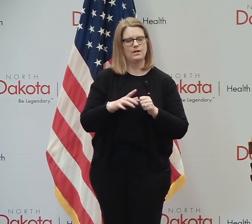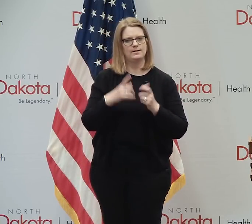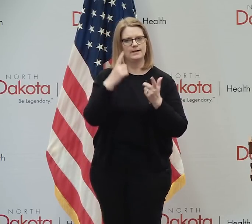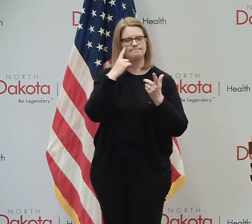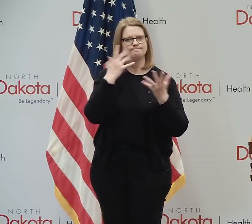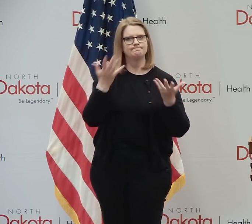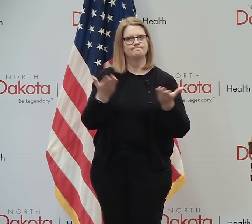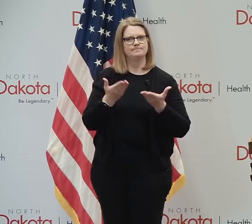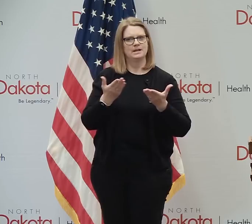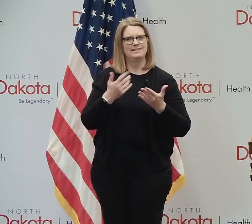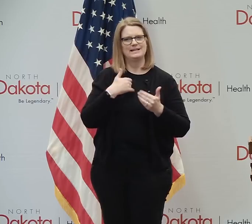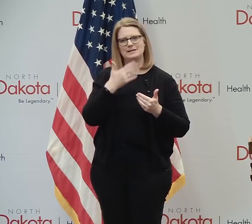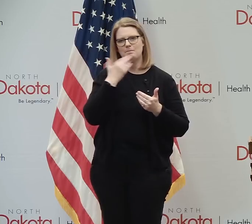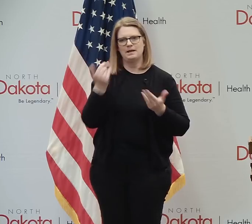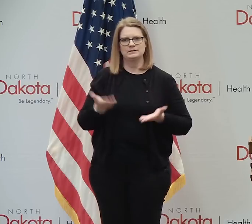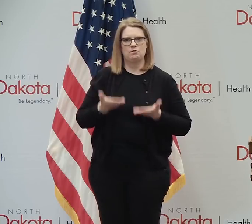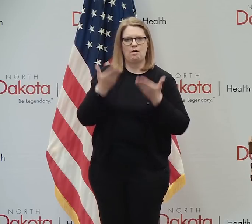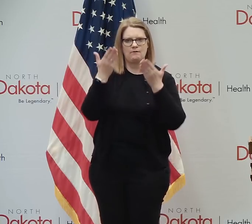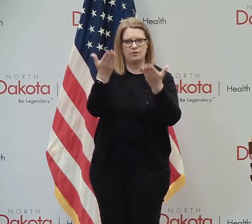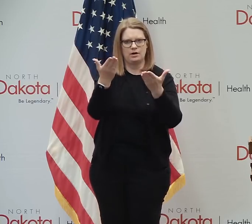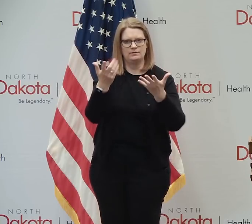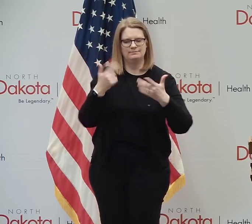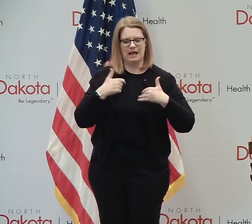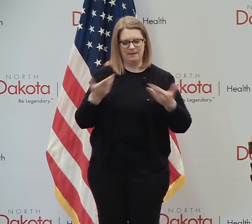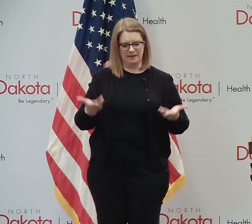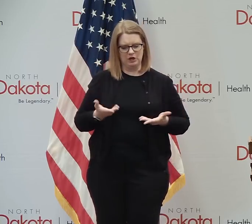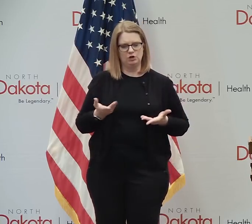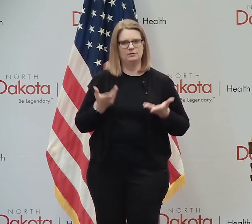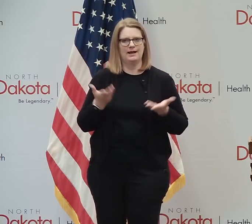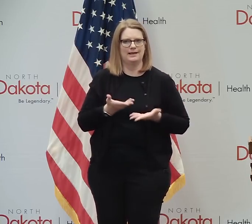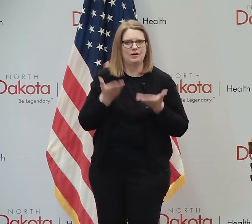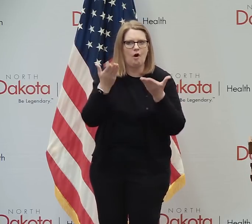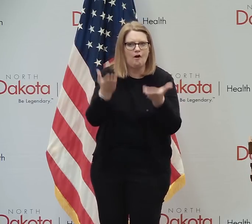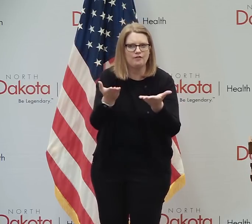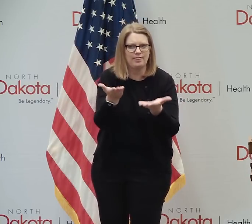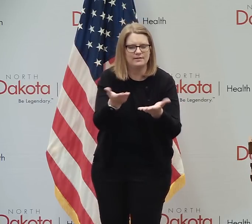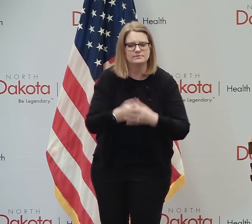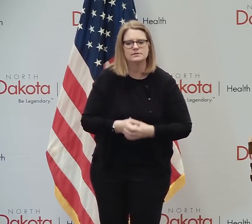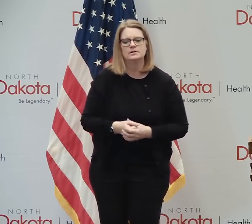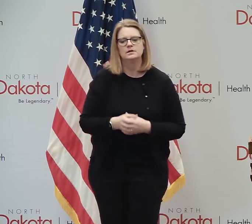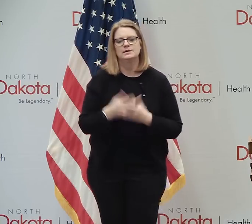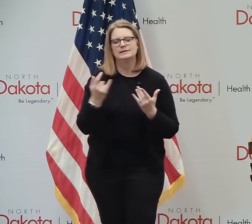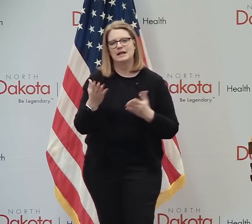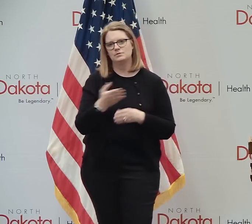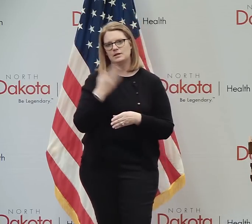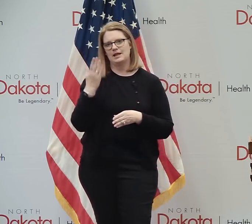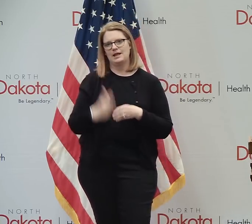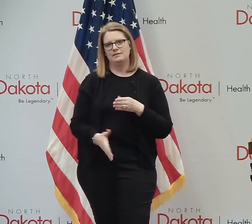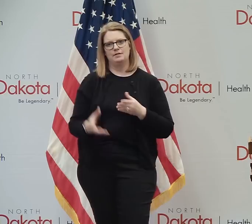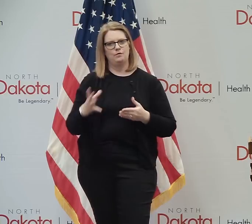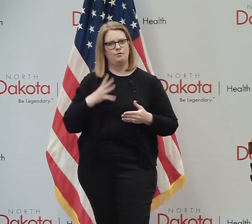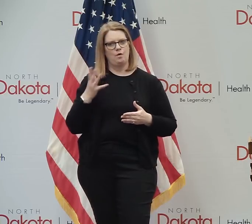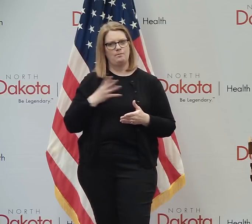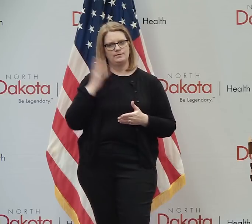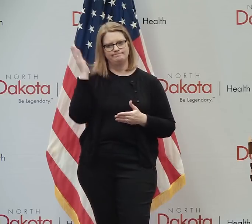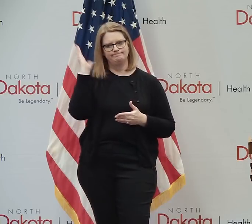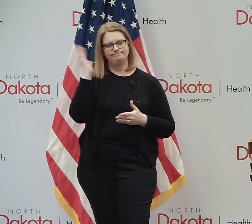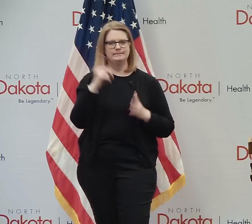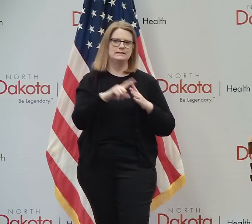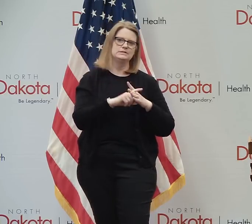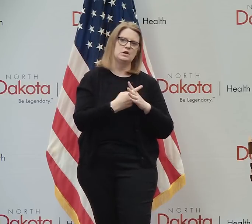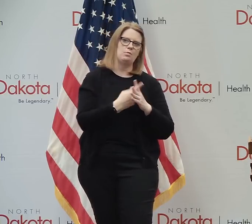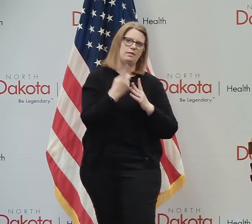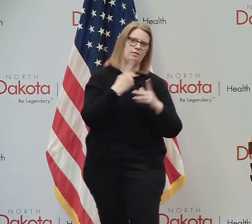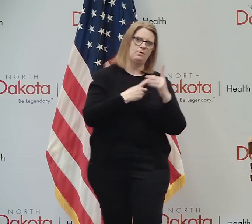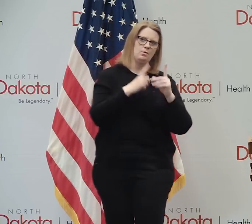best offering we can make to the world." And so again, as we close the formal remarks for today and head into Q&A, I want to say